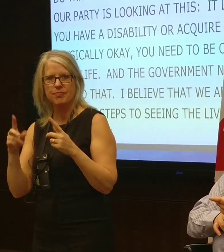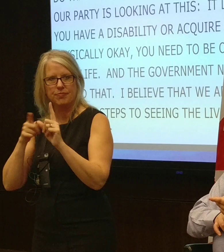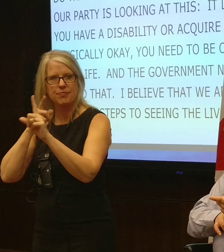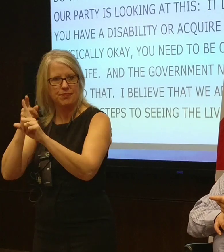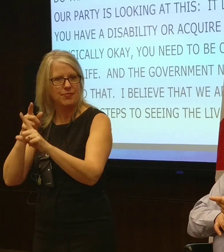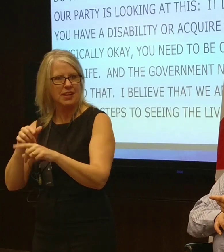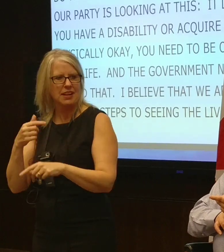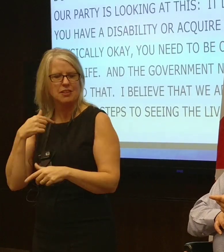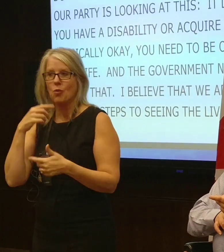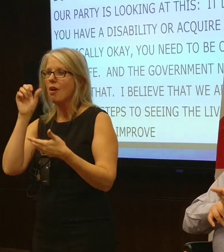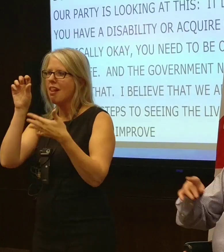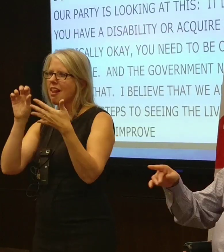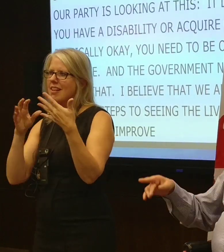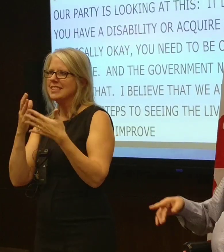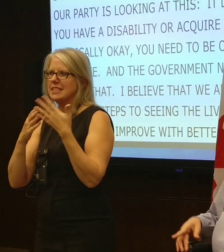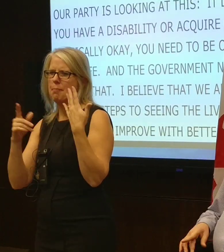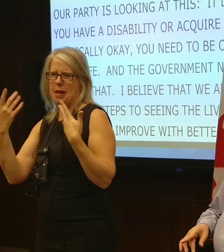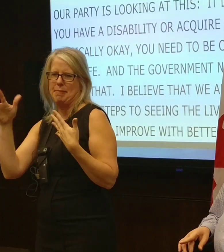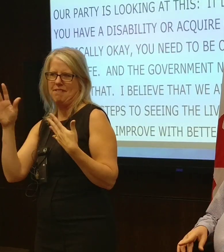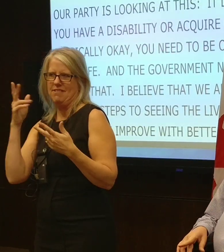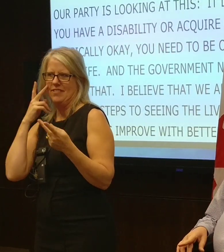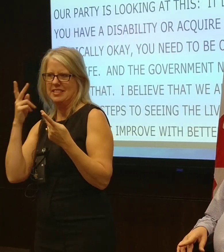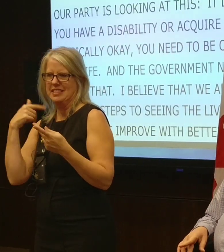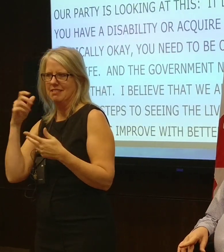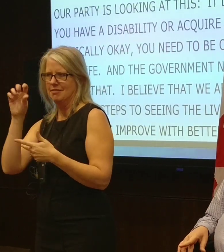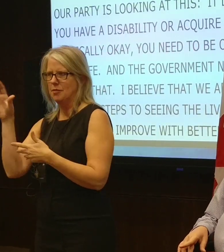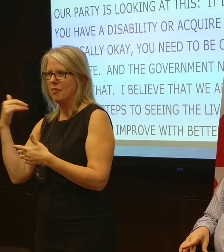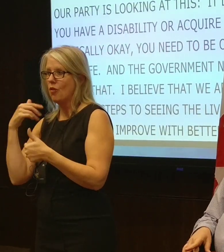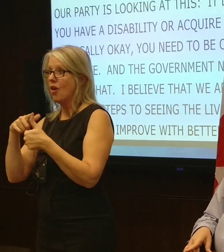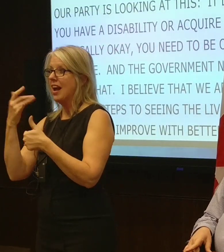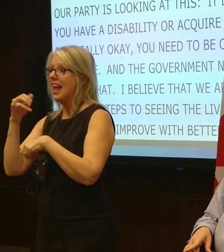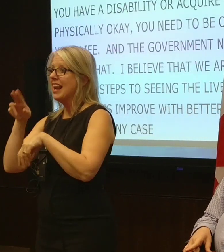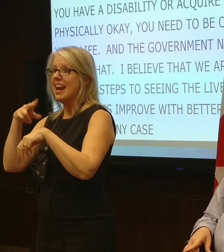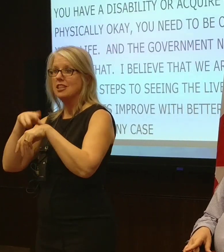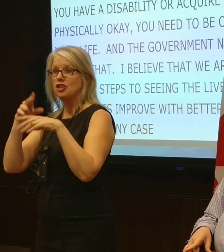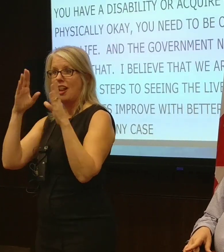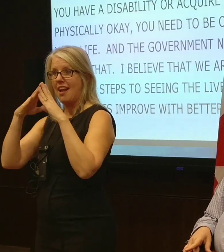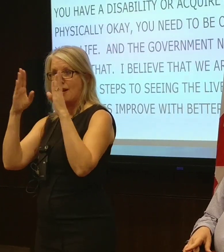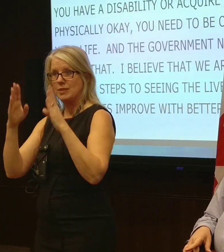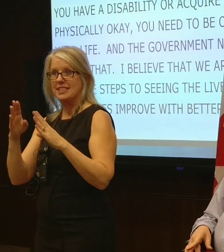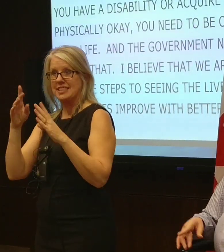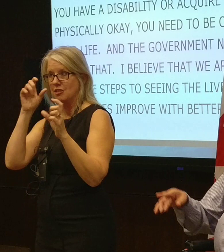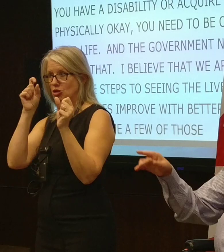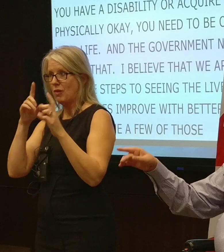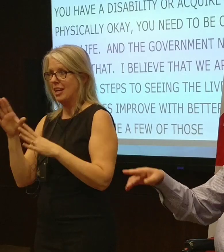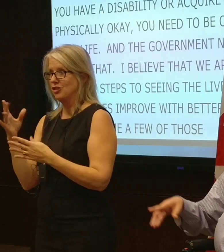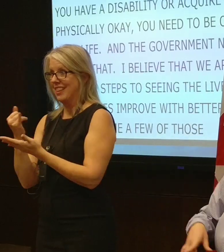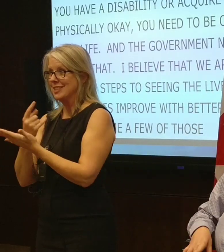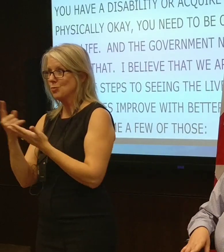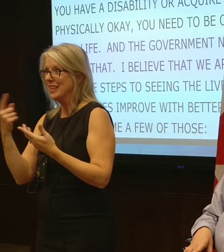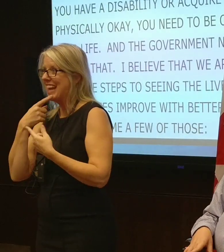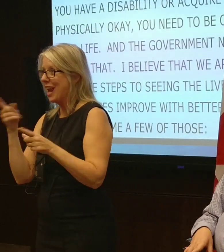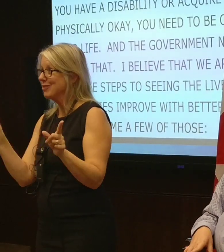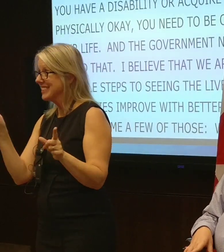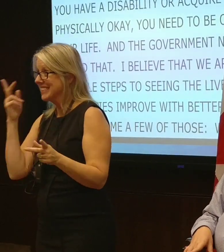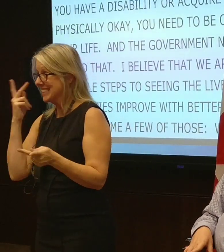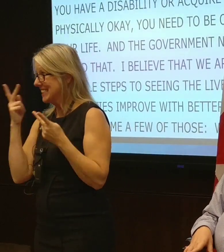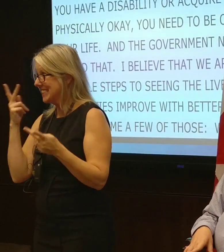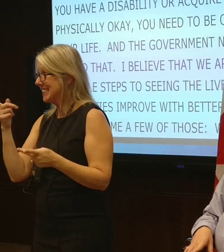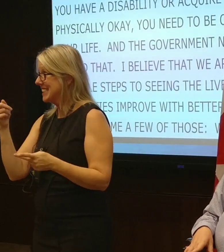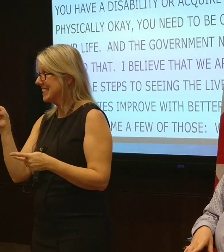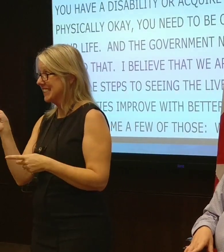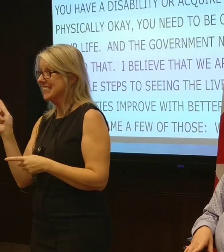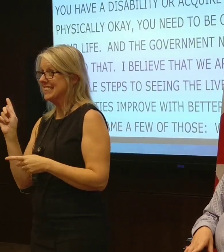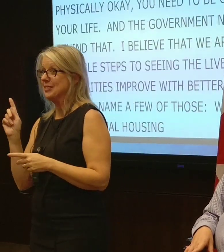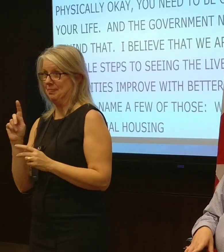Just want to name a few. You might have heard. We came out with the National Housing Strategy this week. Did anyone see that?